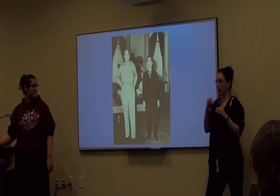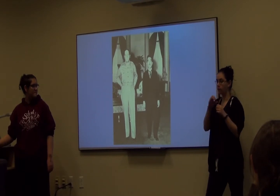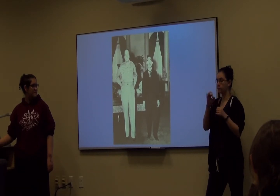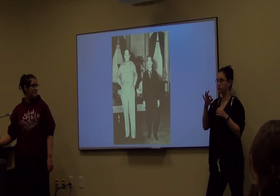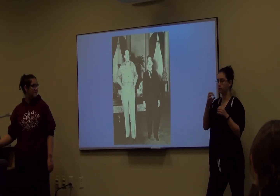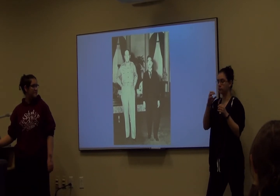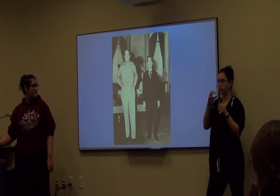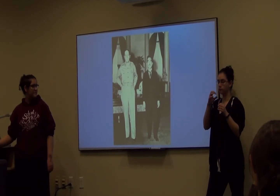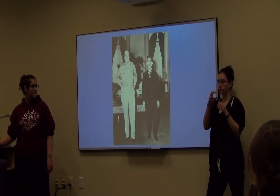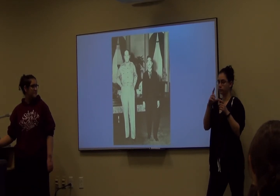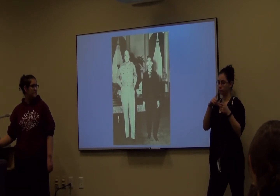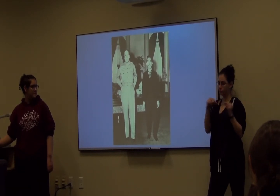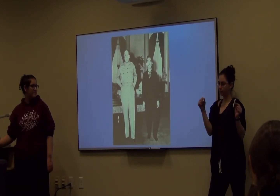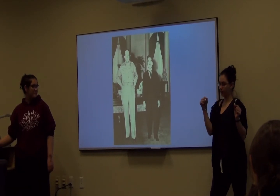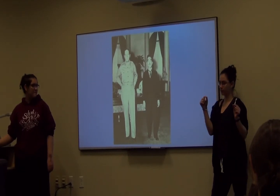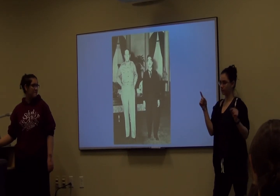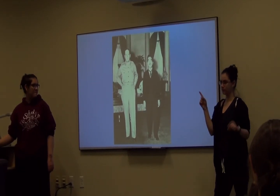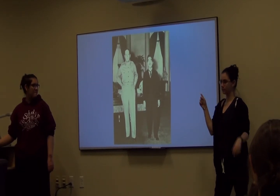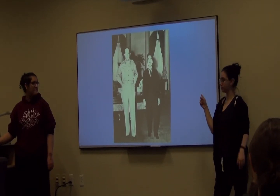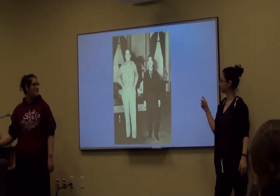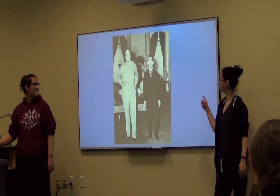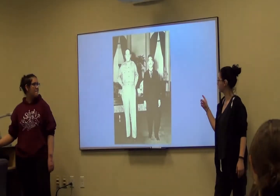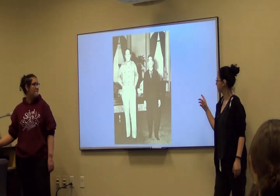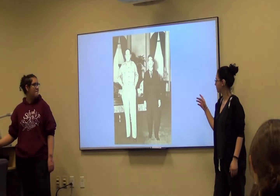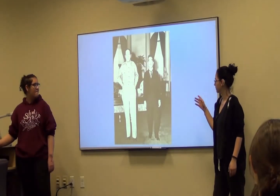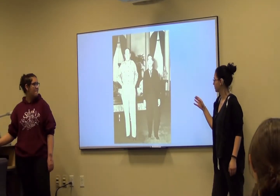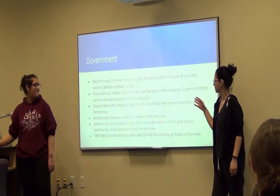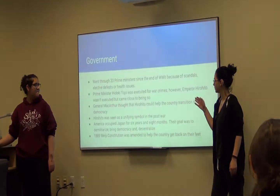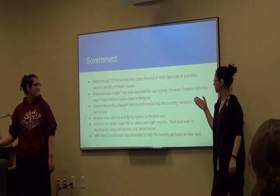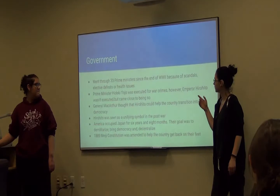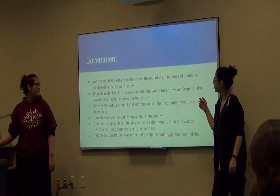He was the last emperor of Japan.